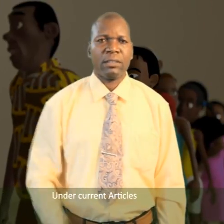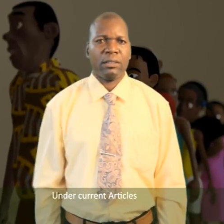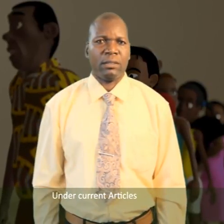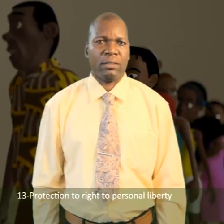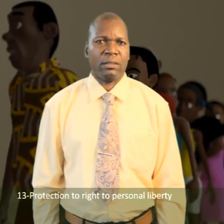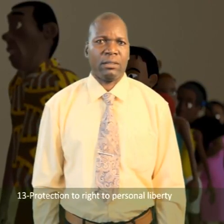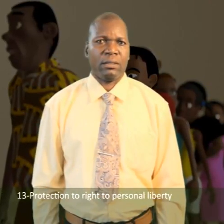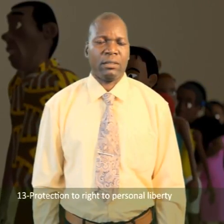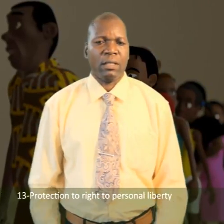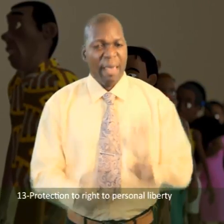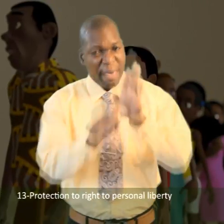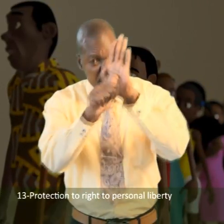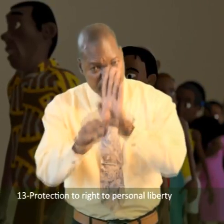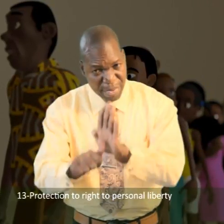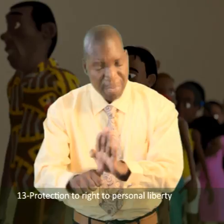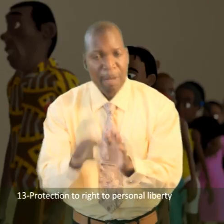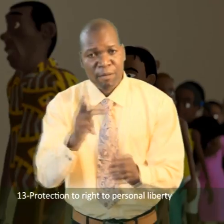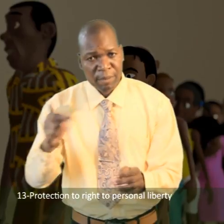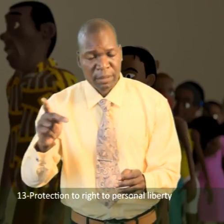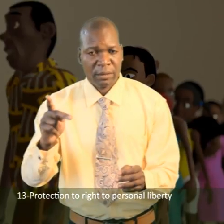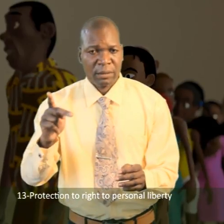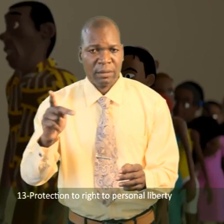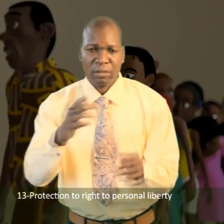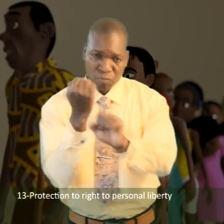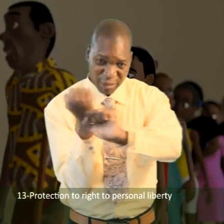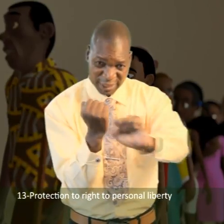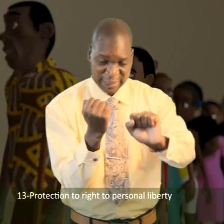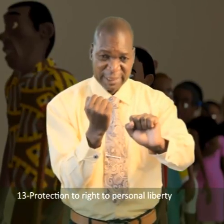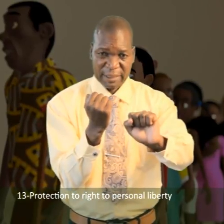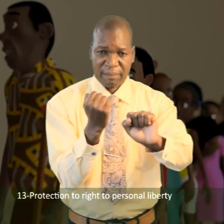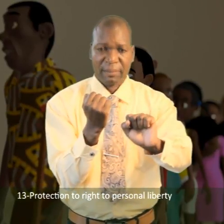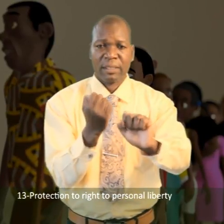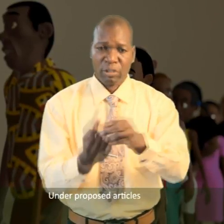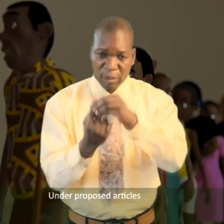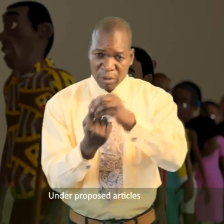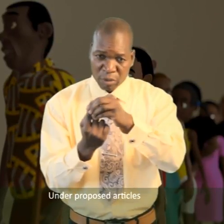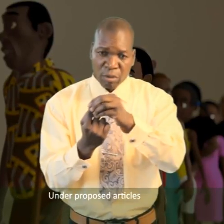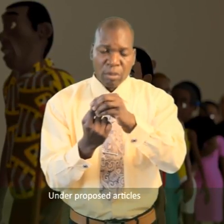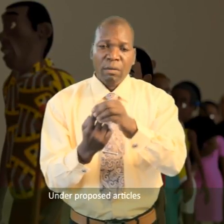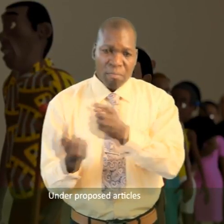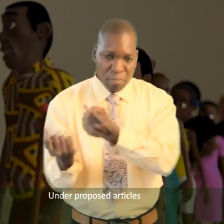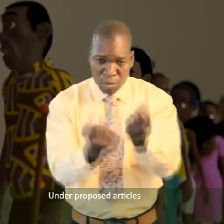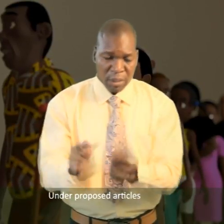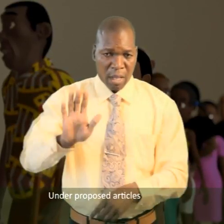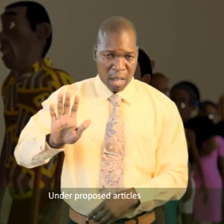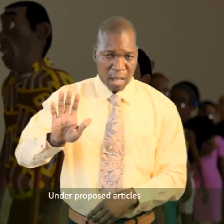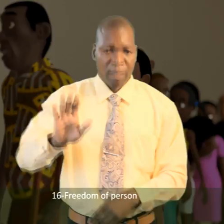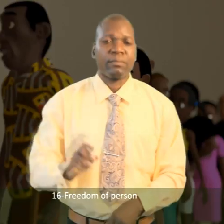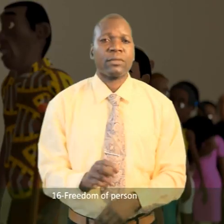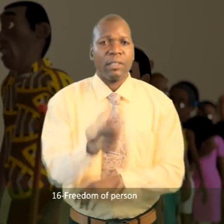articles, 13, protection to right to personal liberty. Under proposed articles,